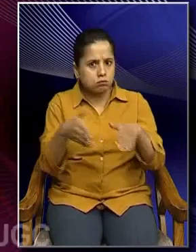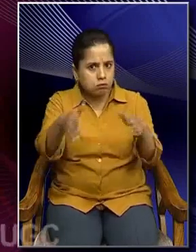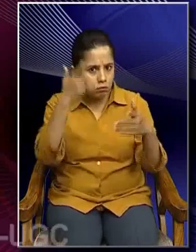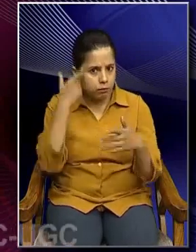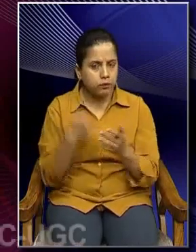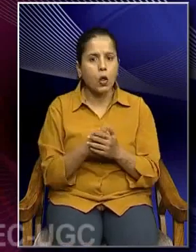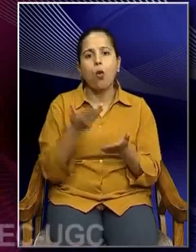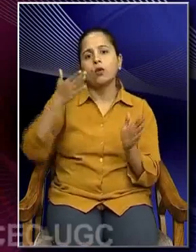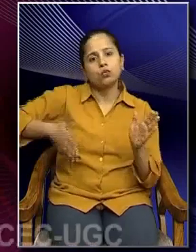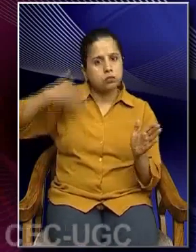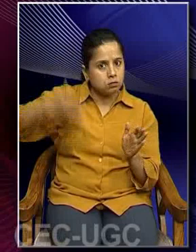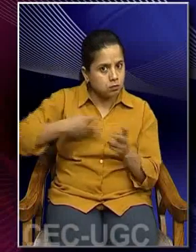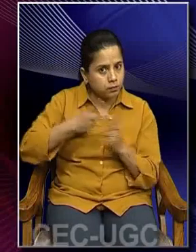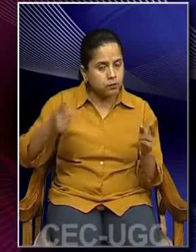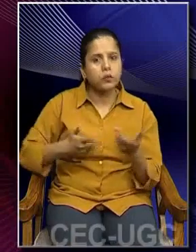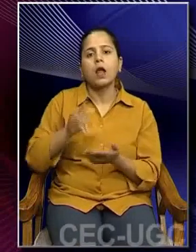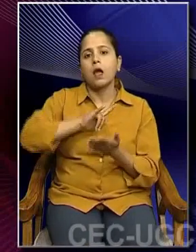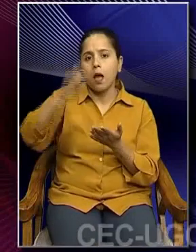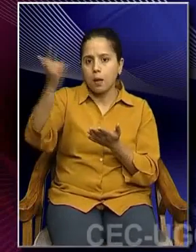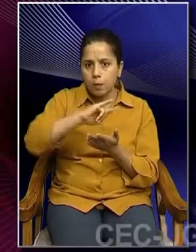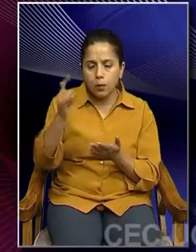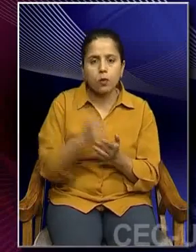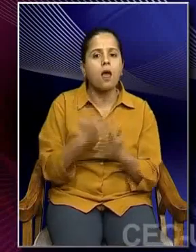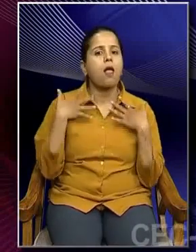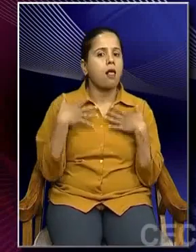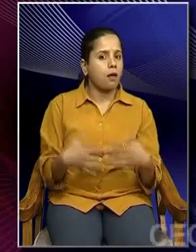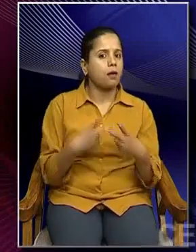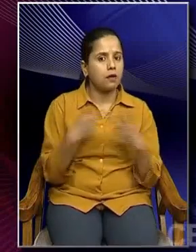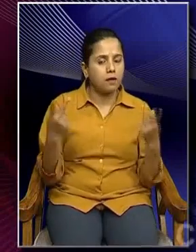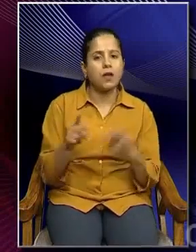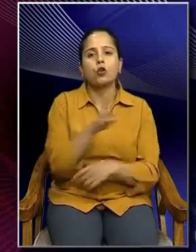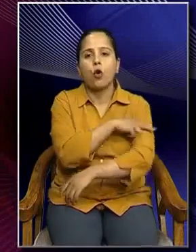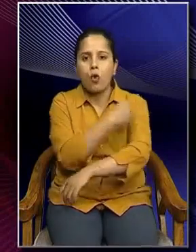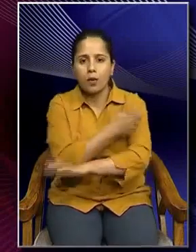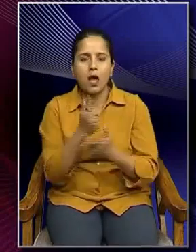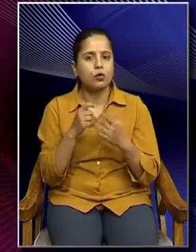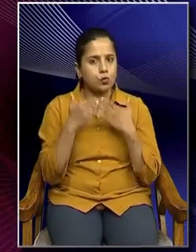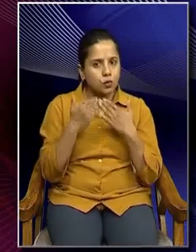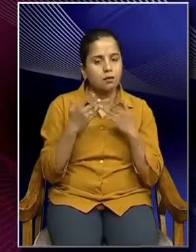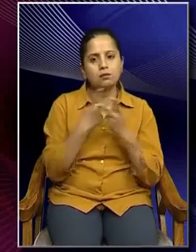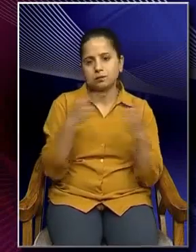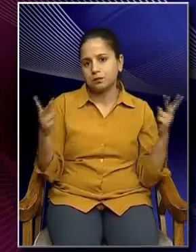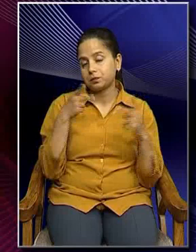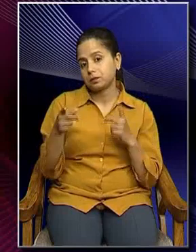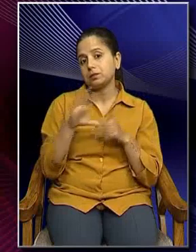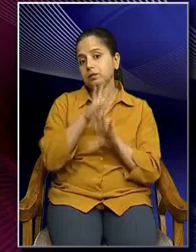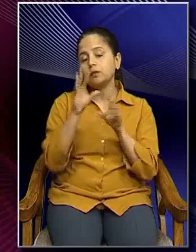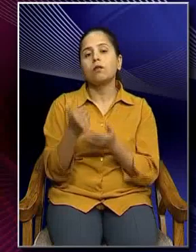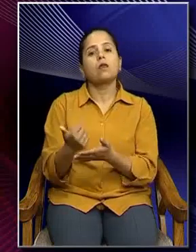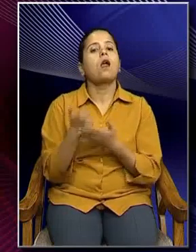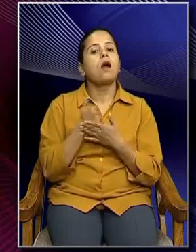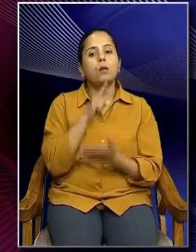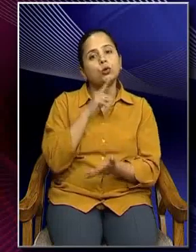it is railway network, airport network, health facility, education infrastructure. So all these things will help to